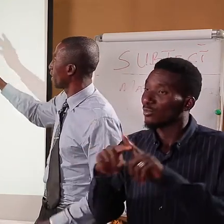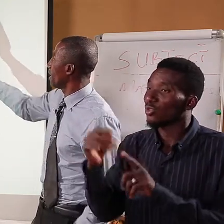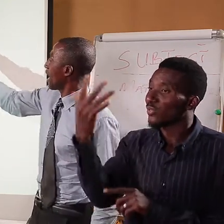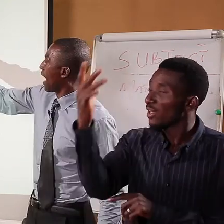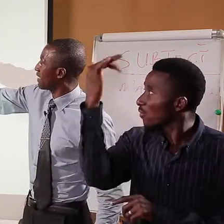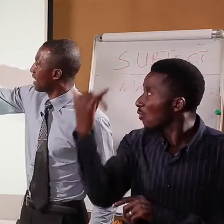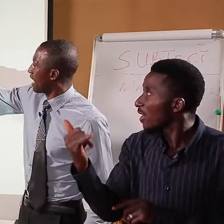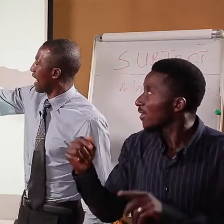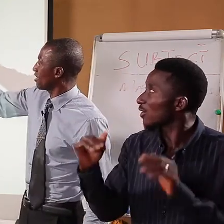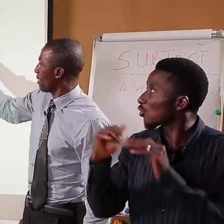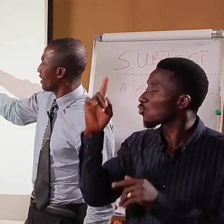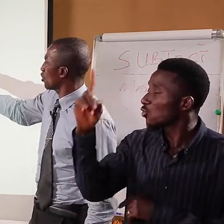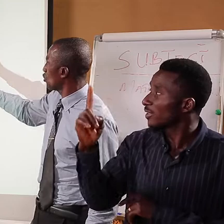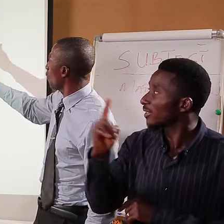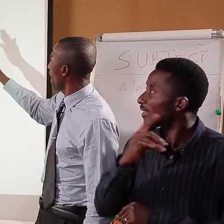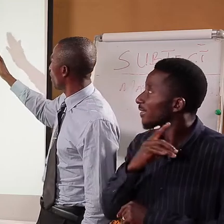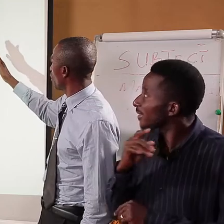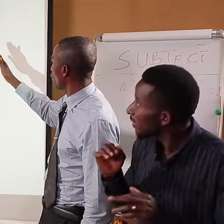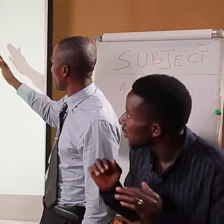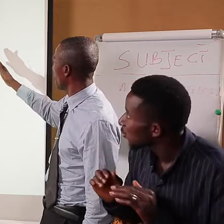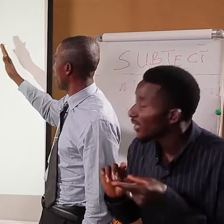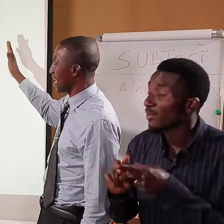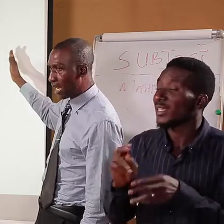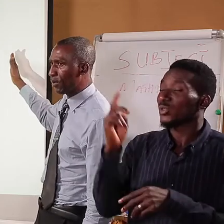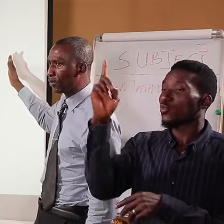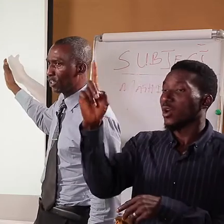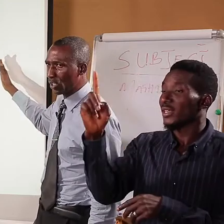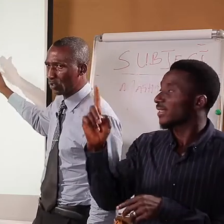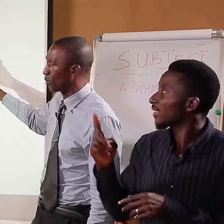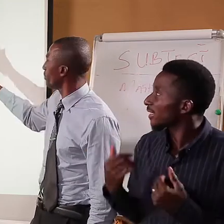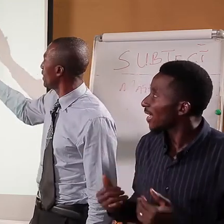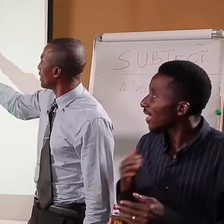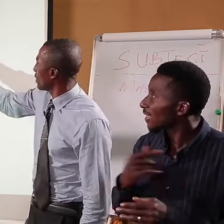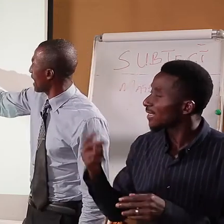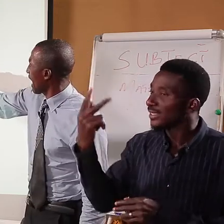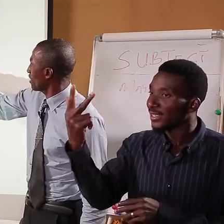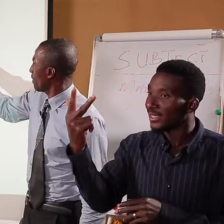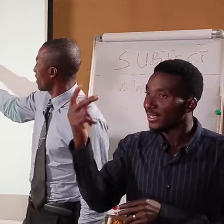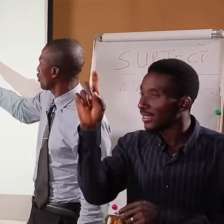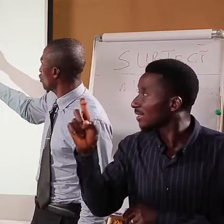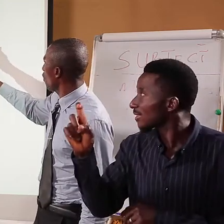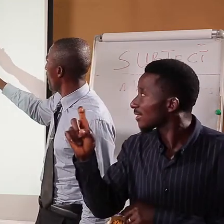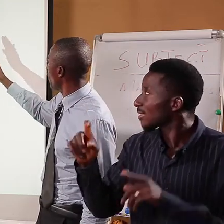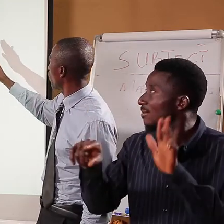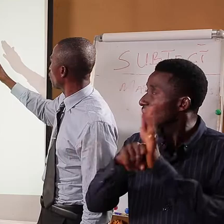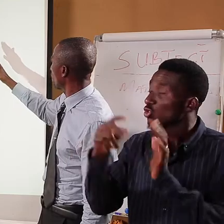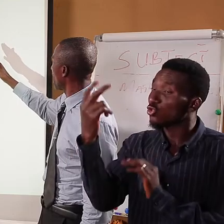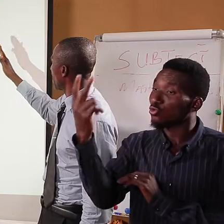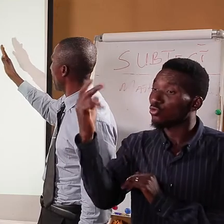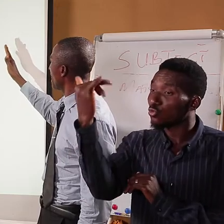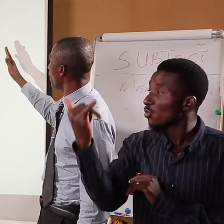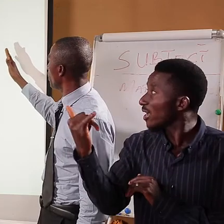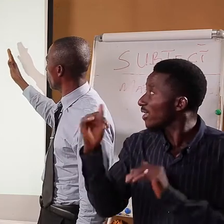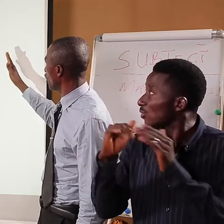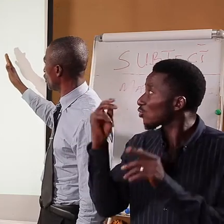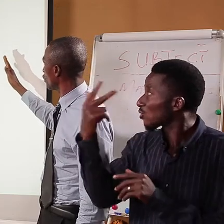1. And 3x minus 2y equals to 30, I name it equation 2. 3x minus 2y equals to 30,